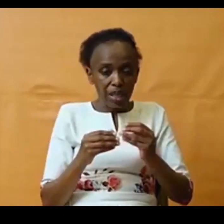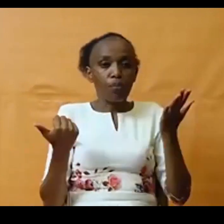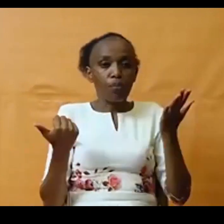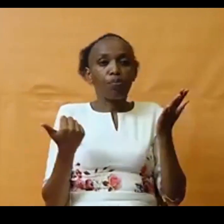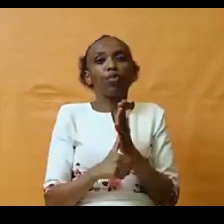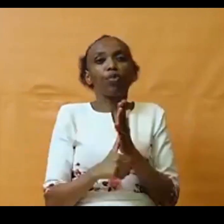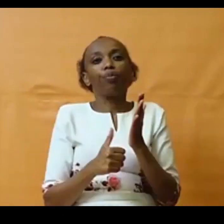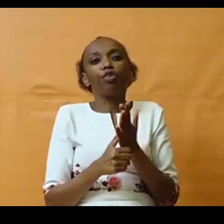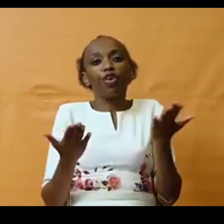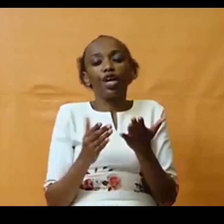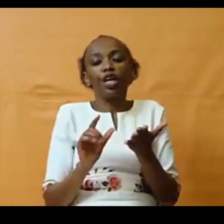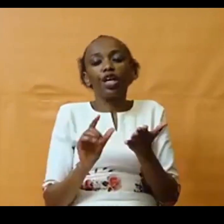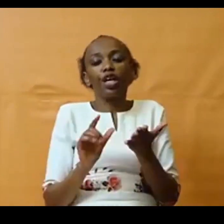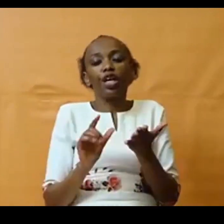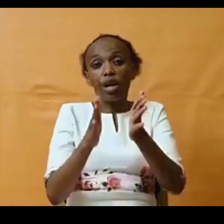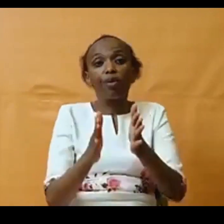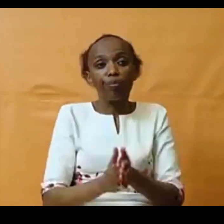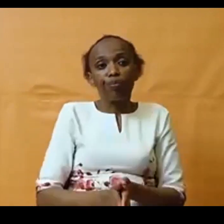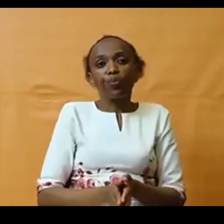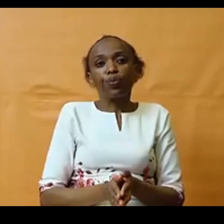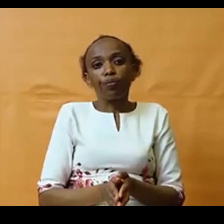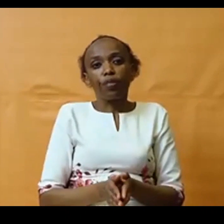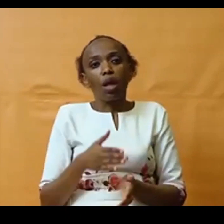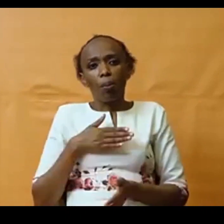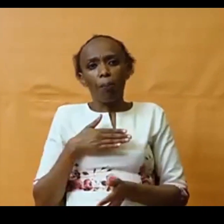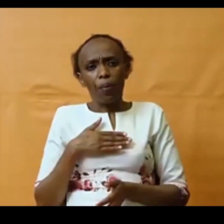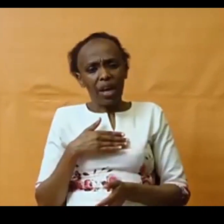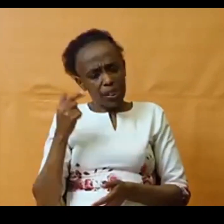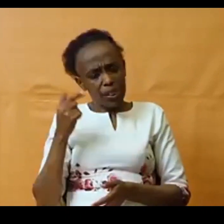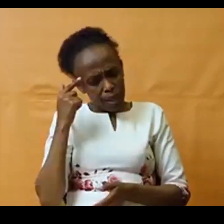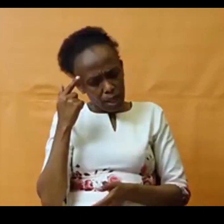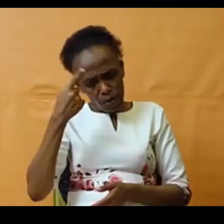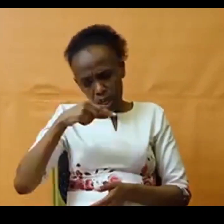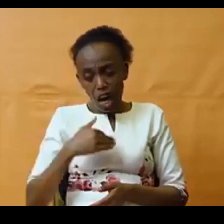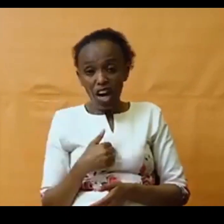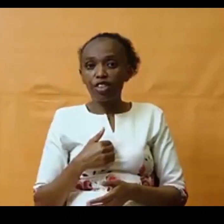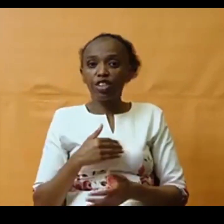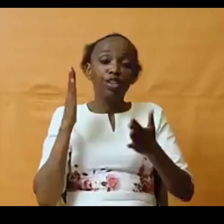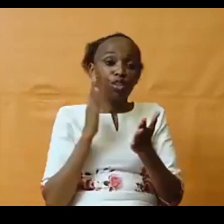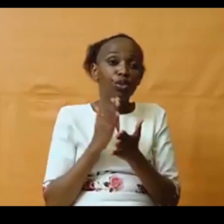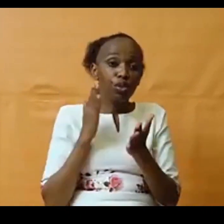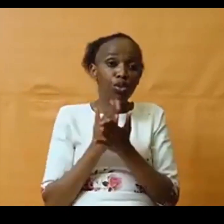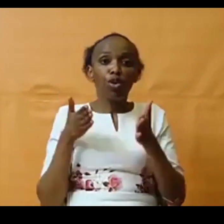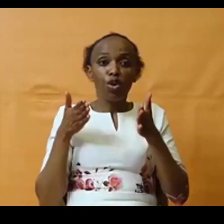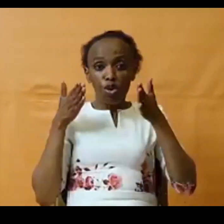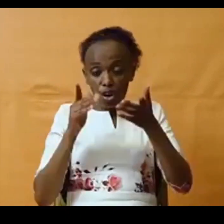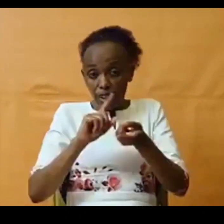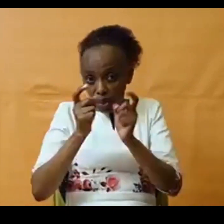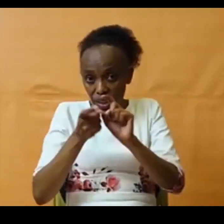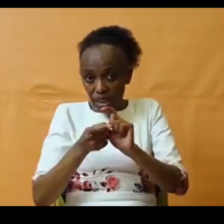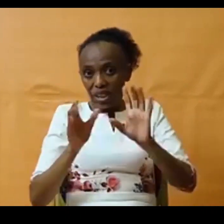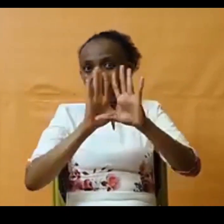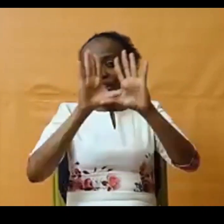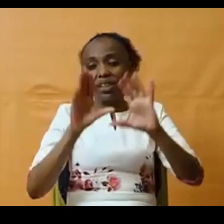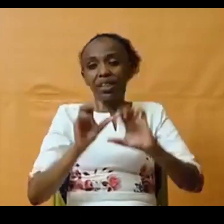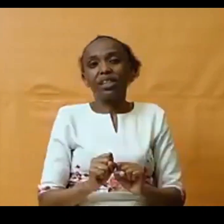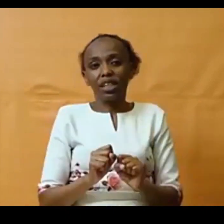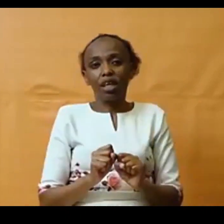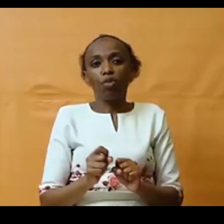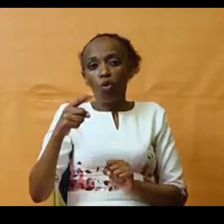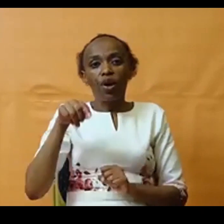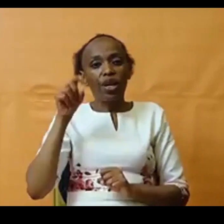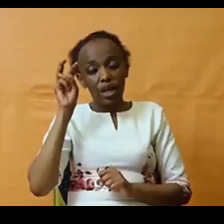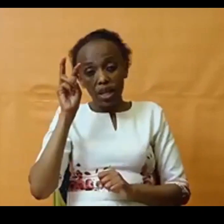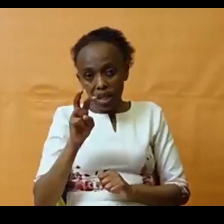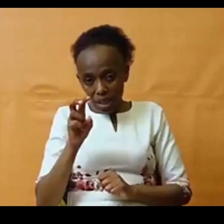creditor? So I think we have to really focus on reforming the system. We need to look